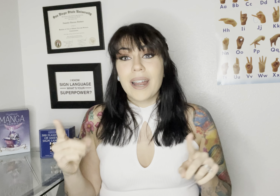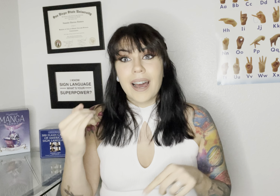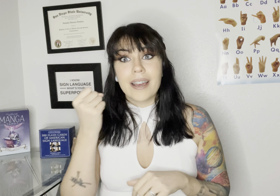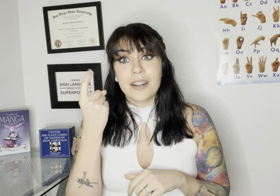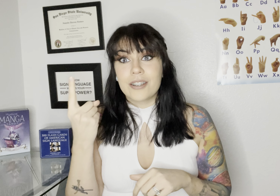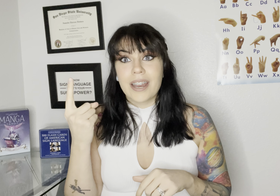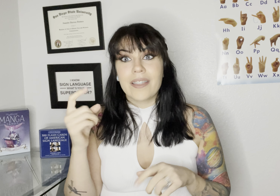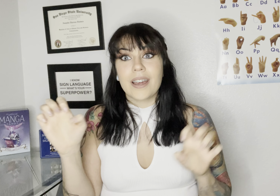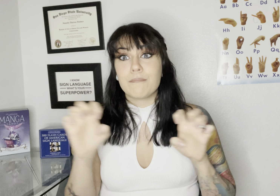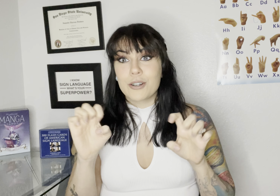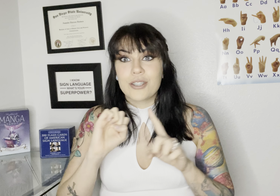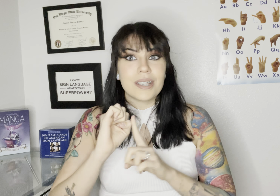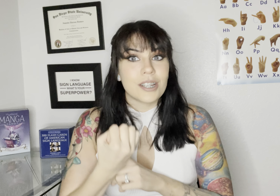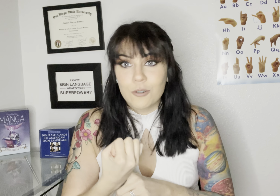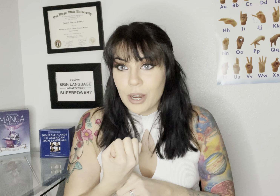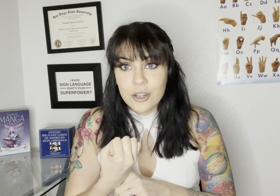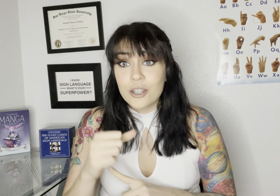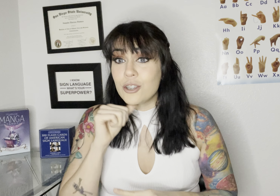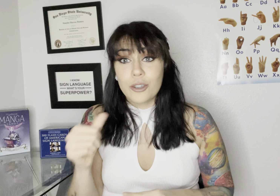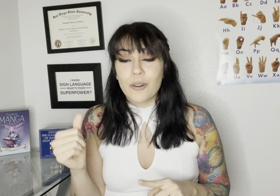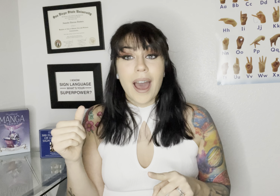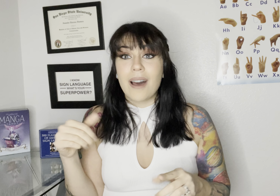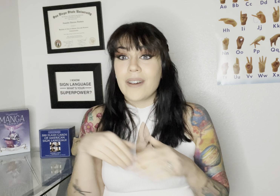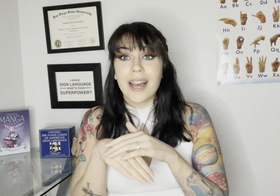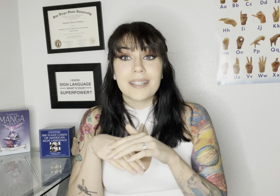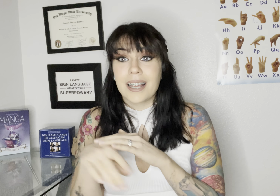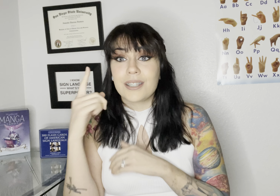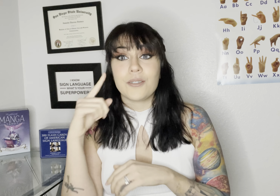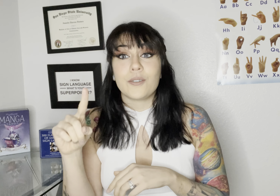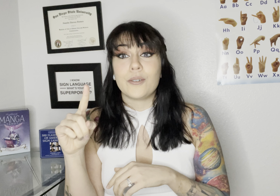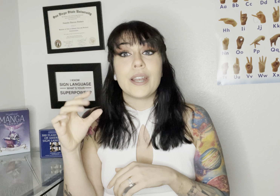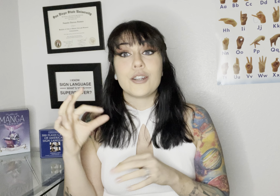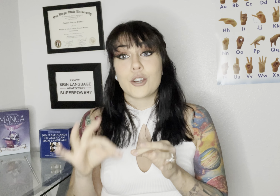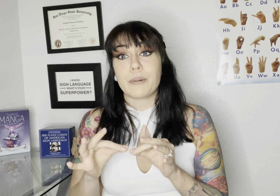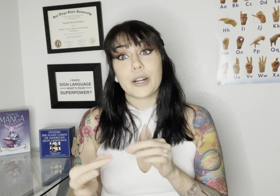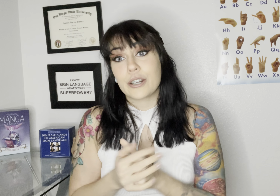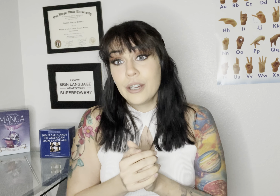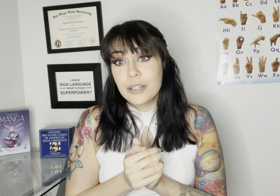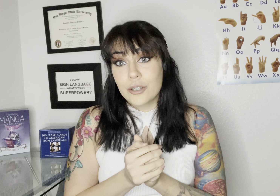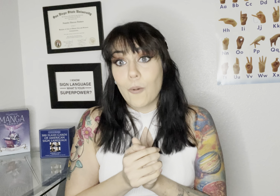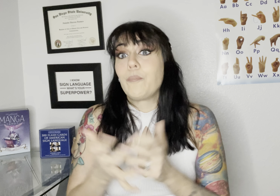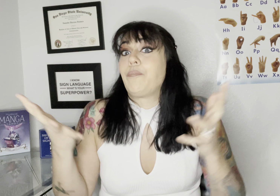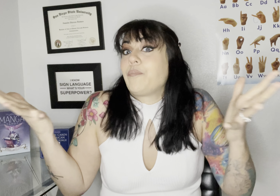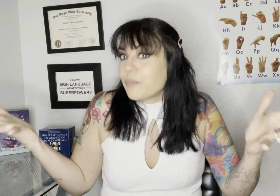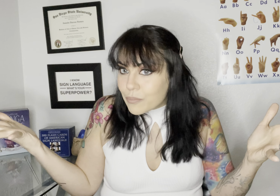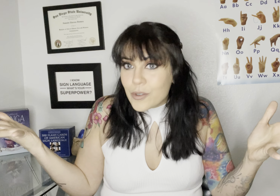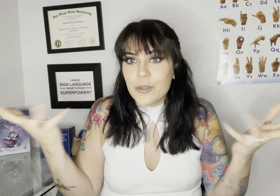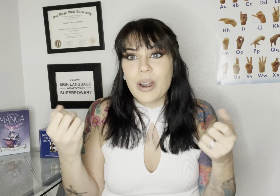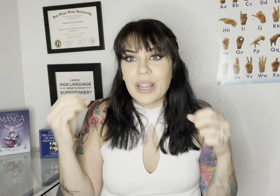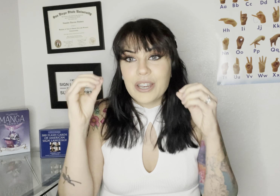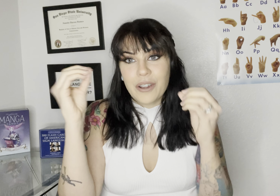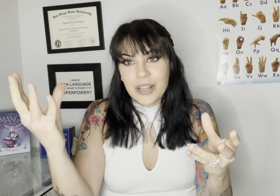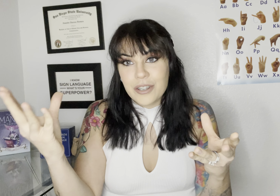I understand that emergency situations, you don't have access to an interpreter. So just want to let you guys